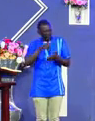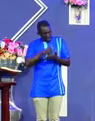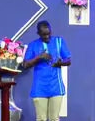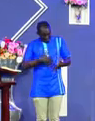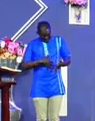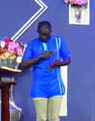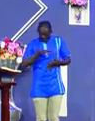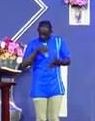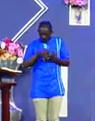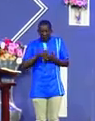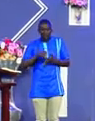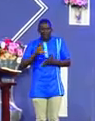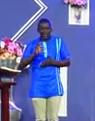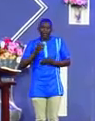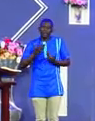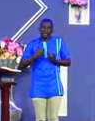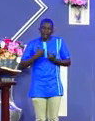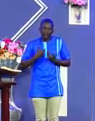All my